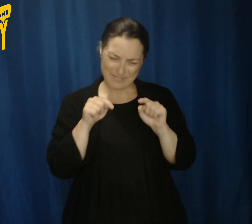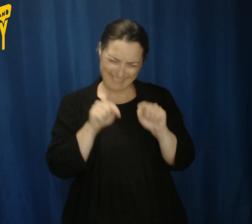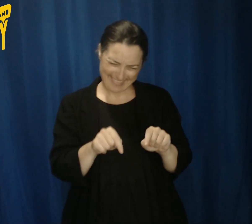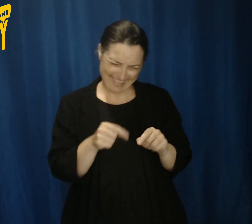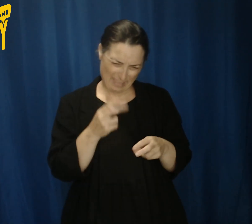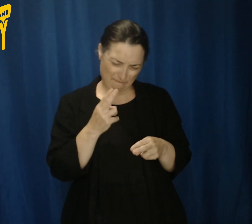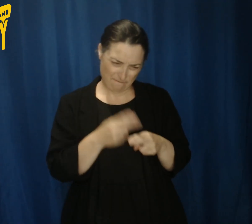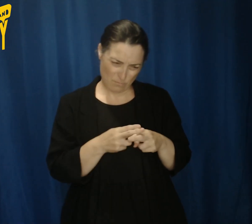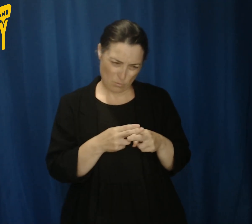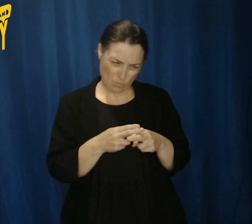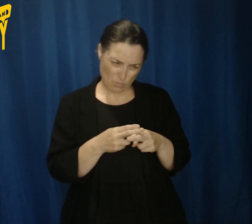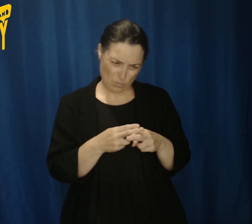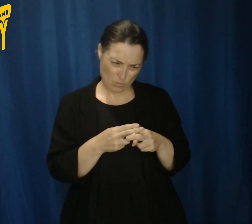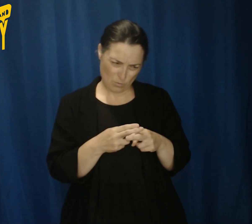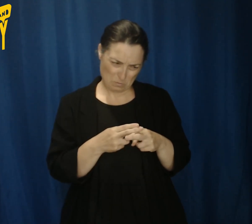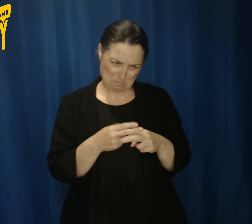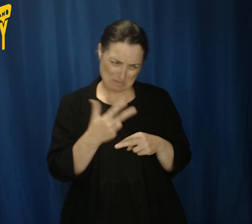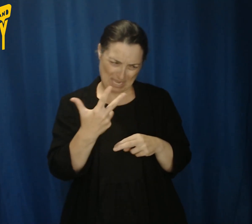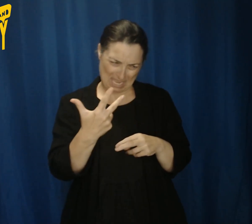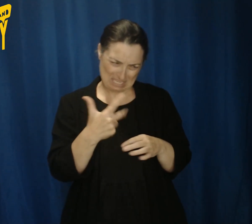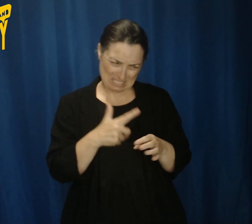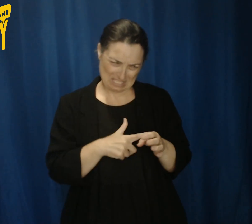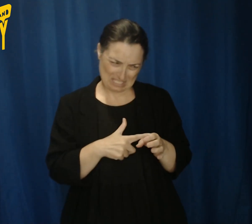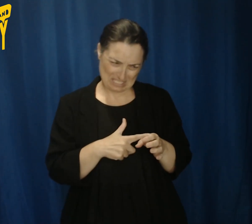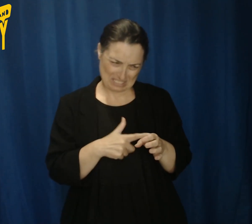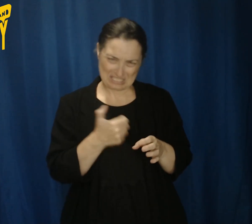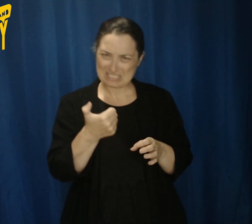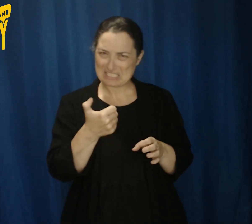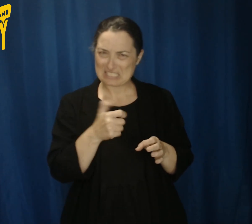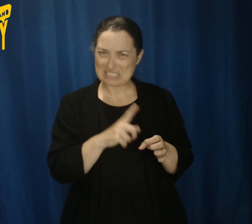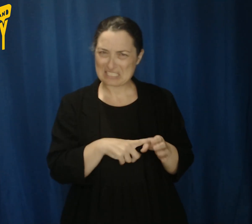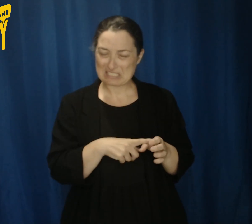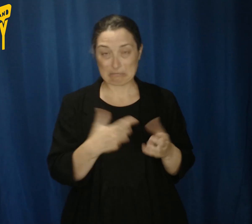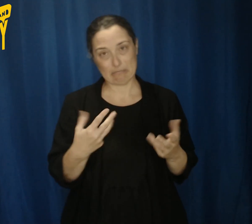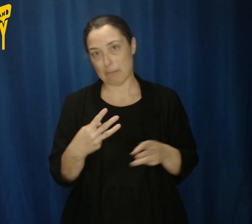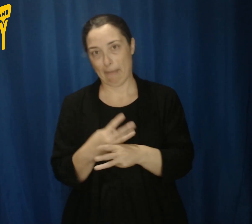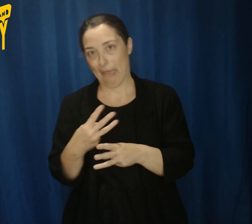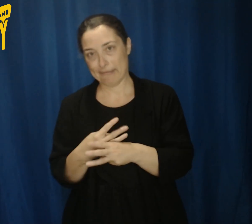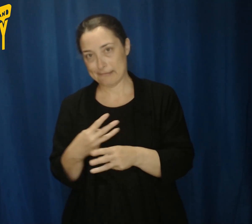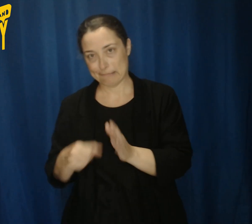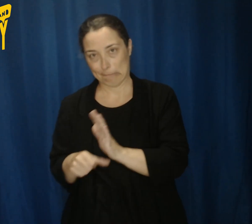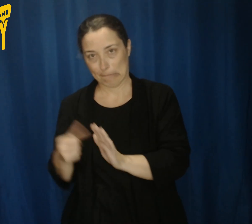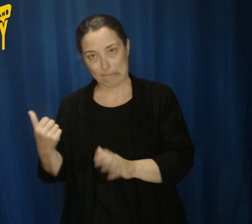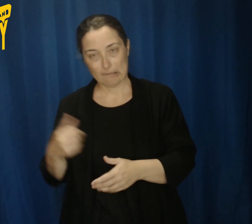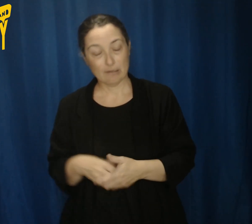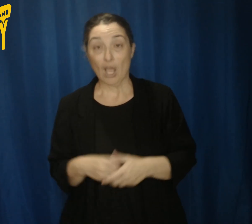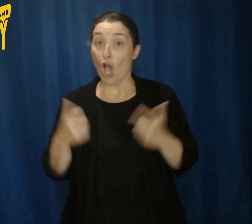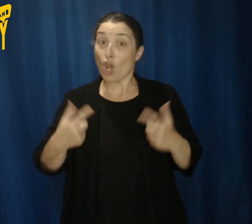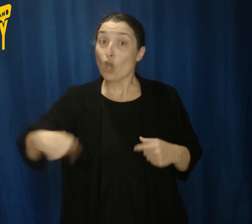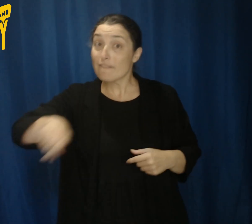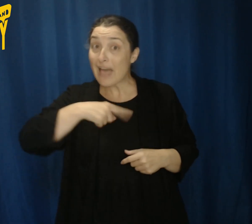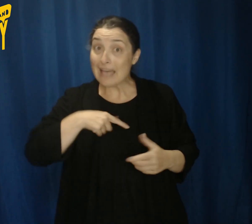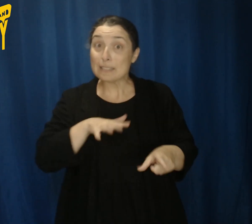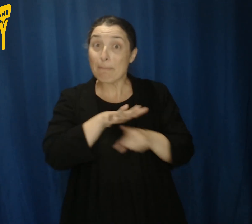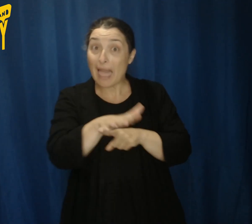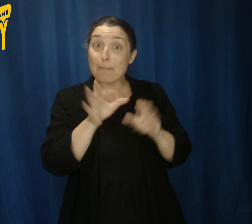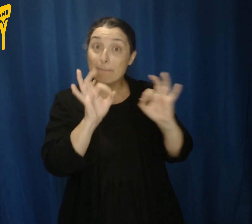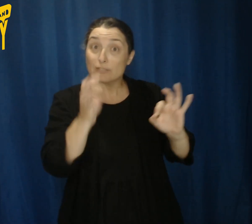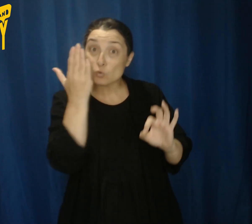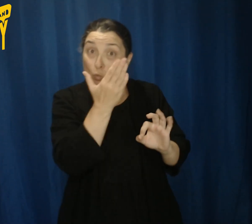8 years, 6 years, something like that. And maths has always been terrible. A lot of us blame our special school for our maths. All of us do, actually. Whenever